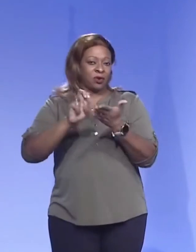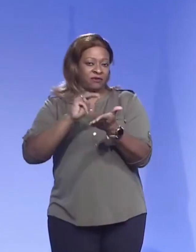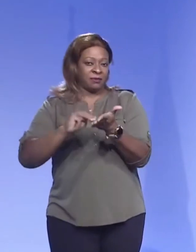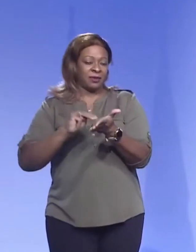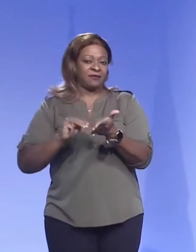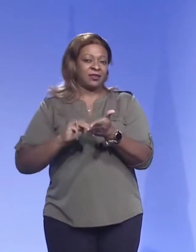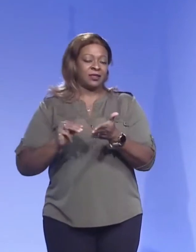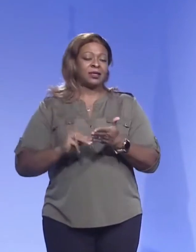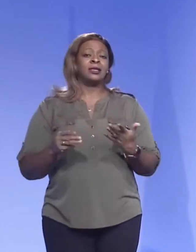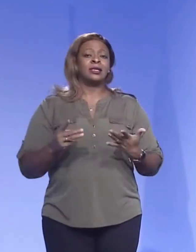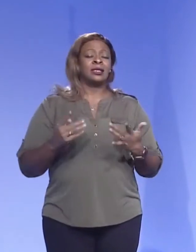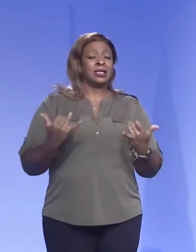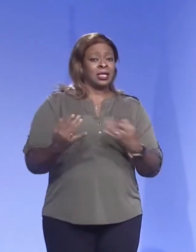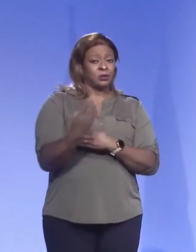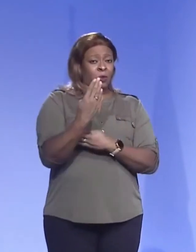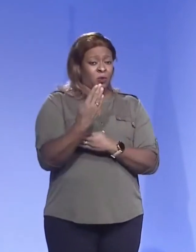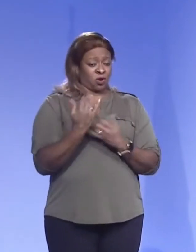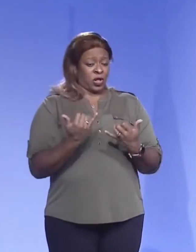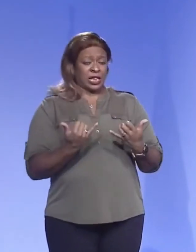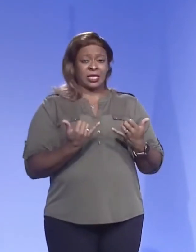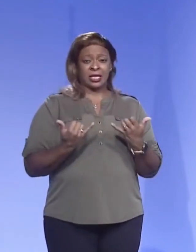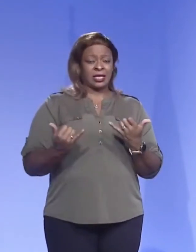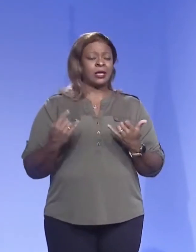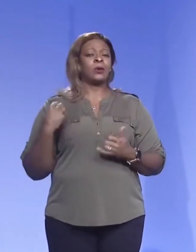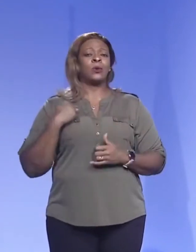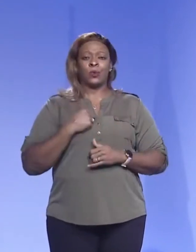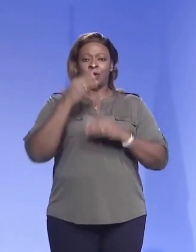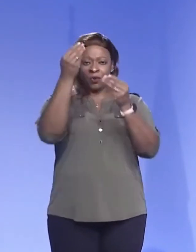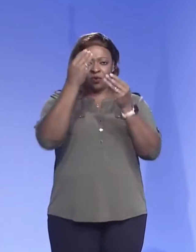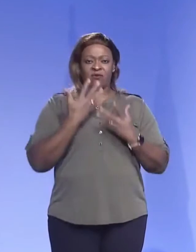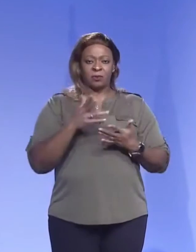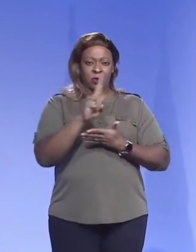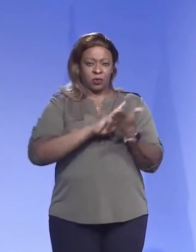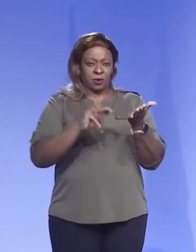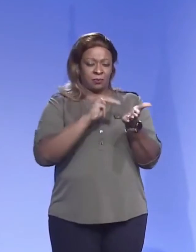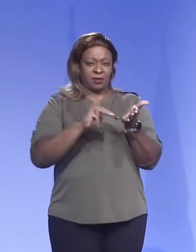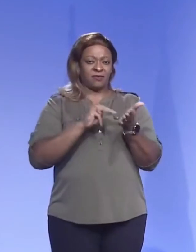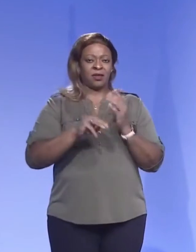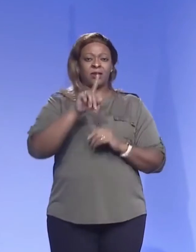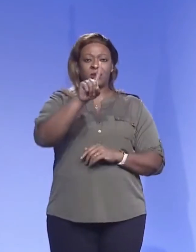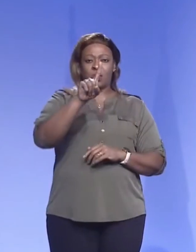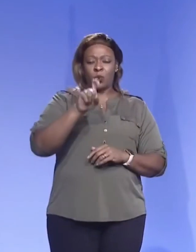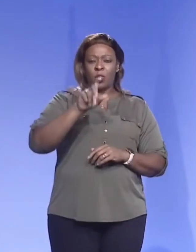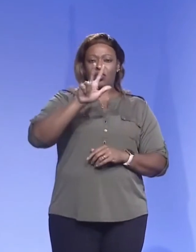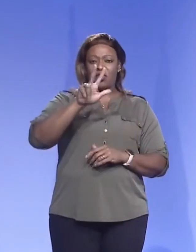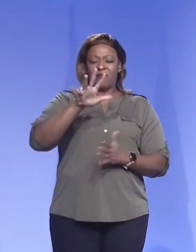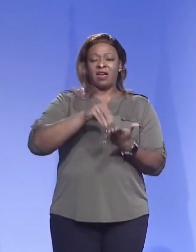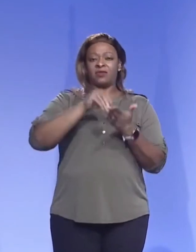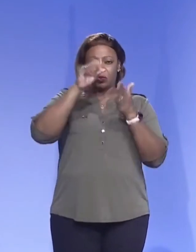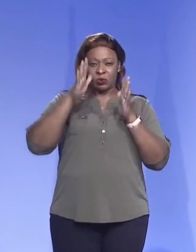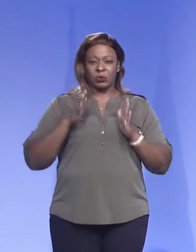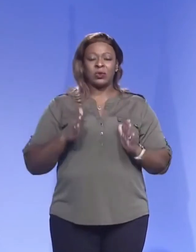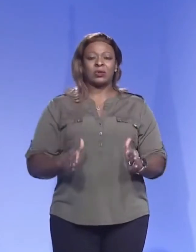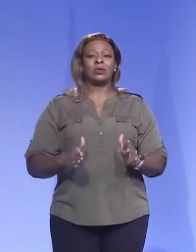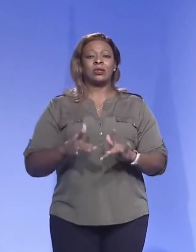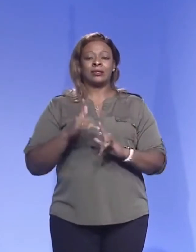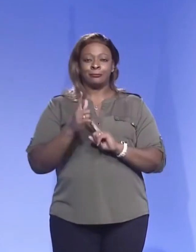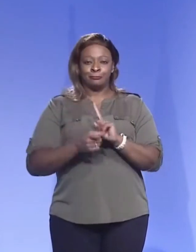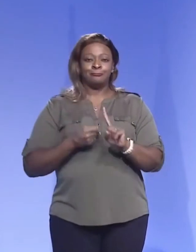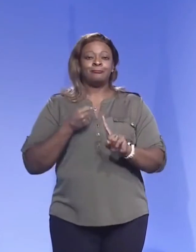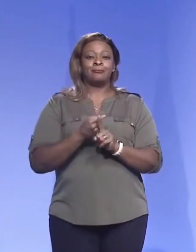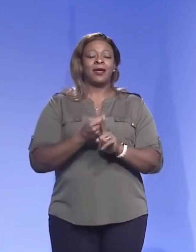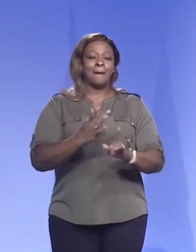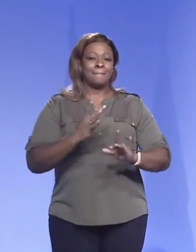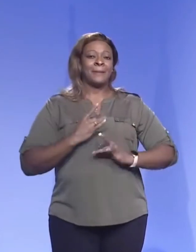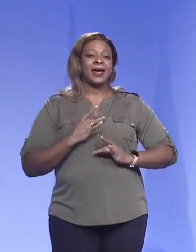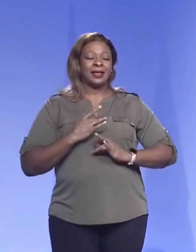And as of this moment in time, we've been notified by the university of 135 students who have tested positive